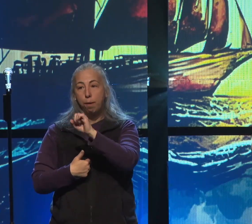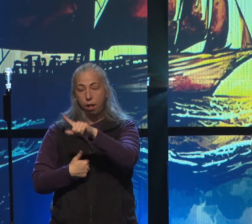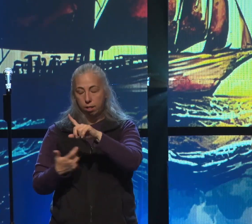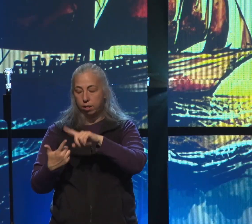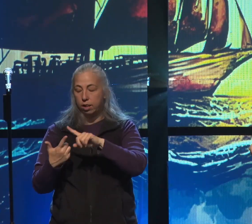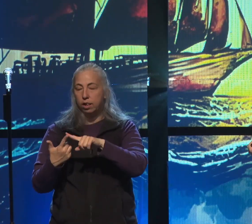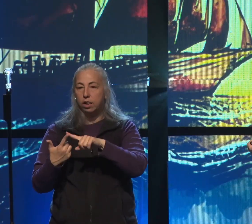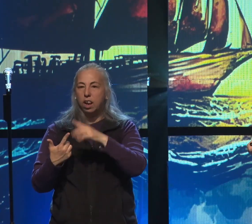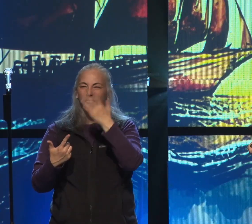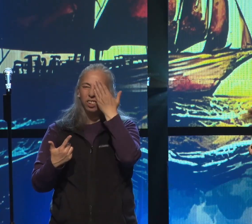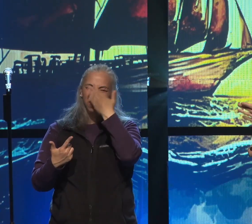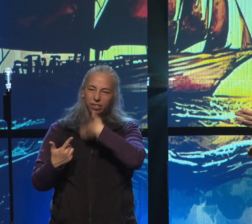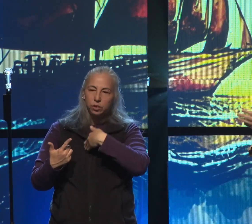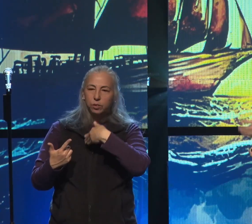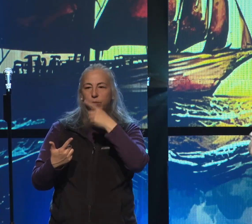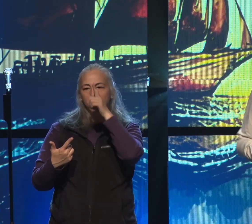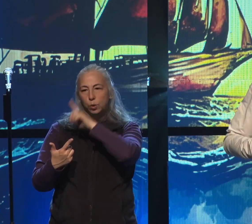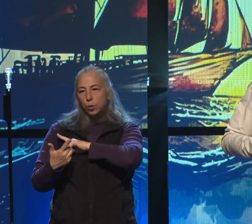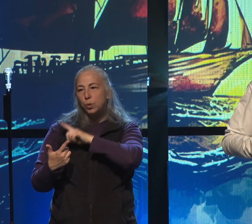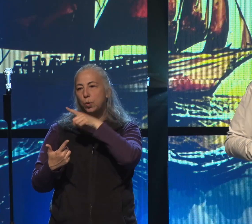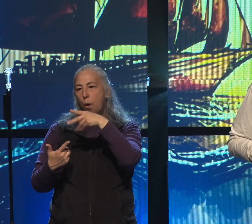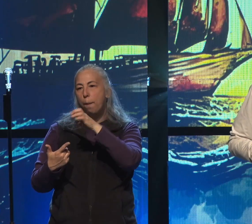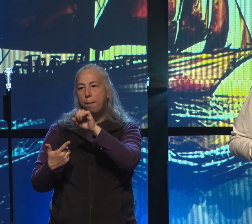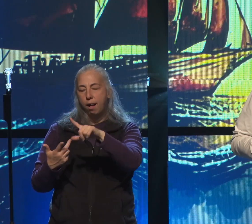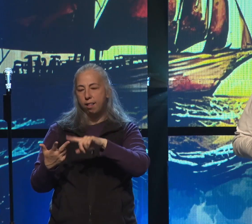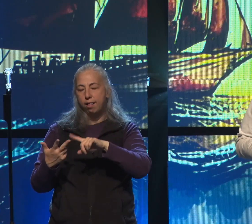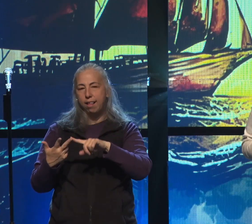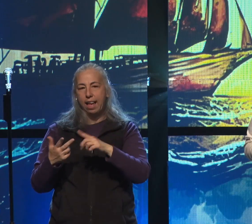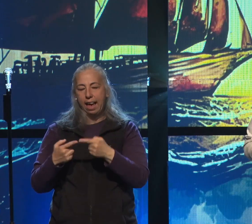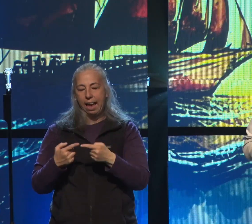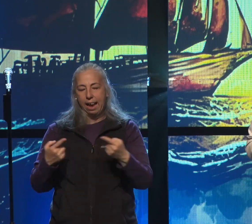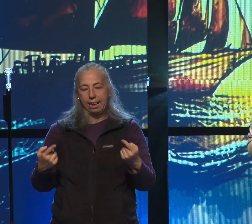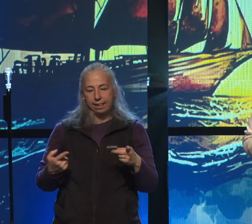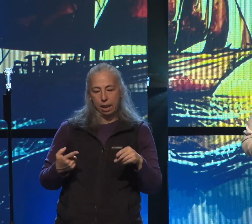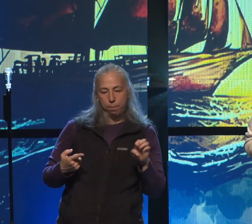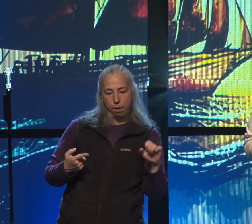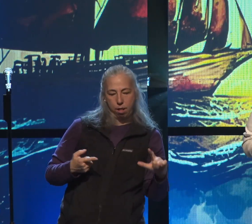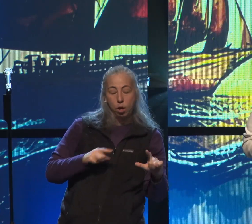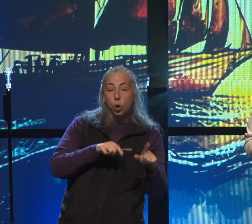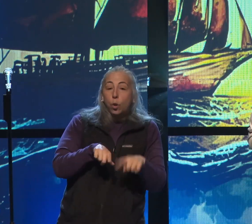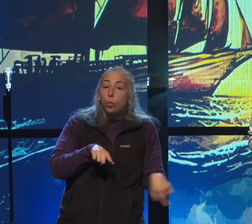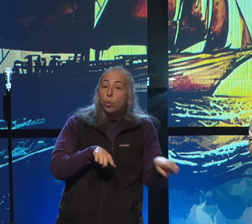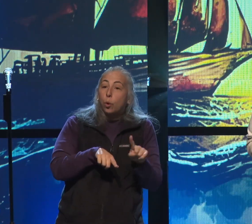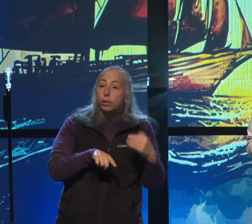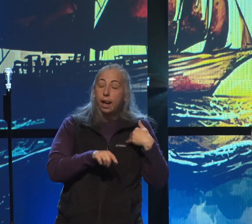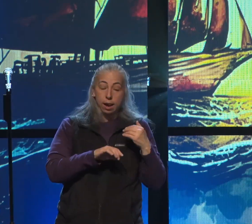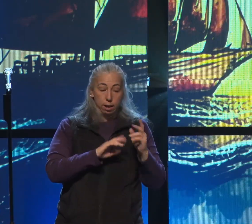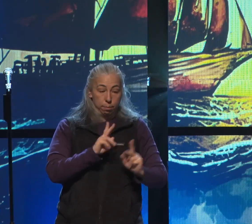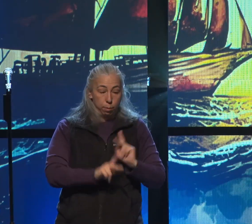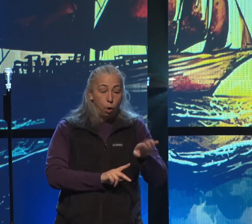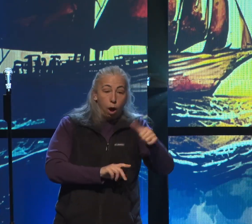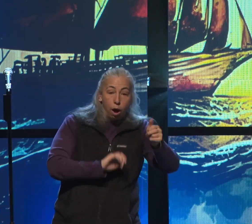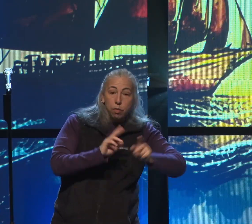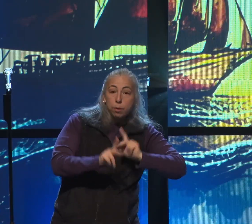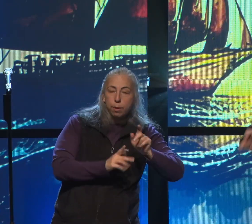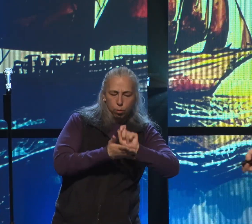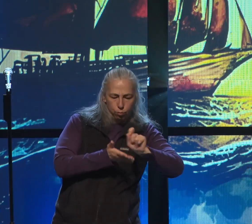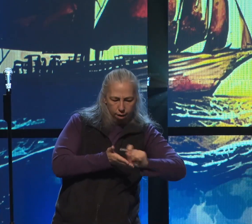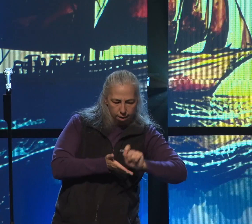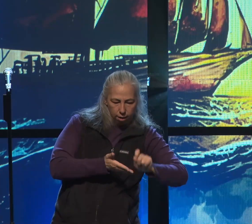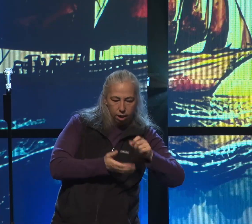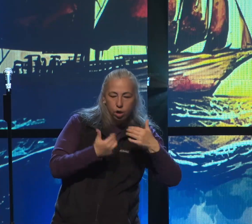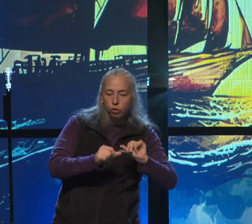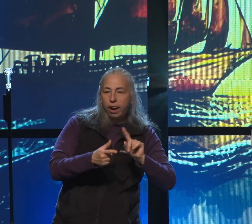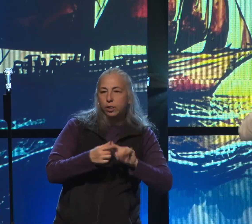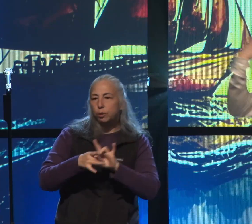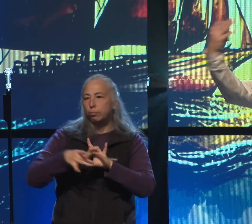anti-Paul. There's people who wrote in Paul's name to try and undo some of the work that Paul had done. because they didn't like it. They didn't like Paul's egalitarian view